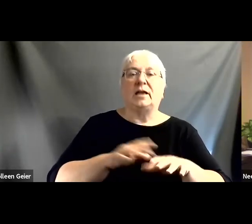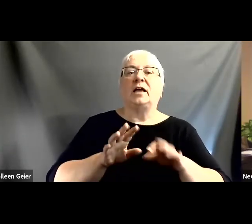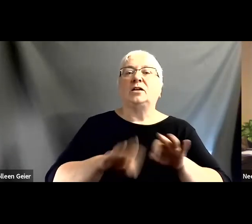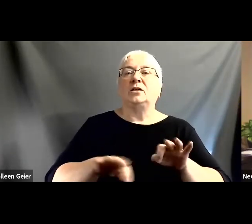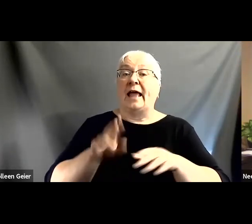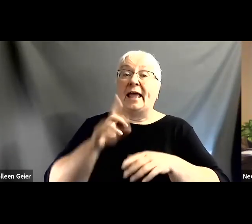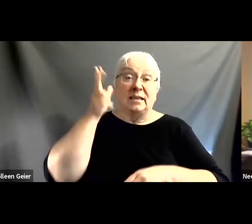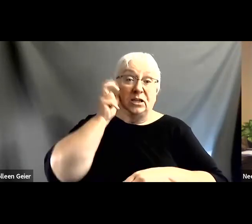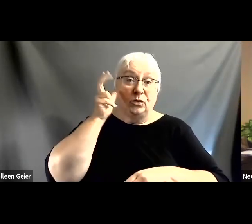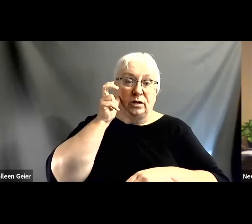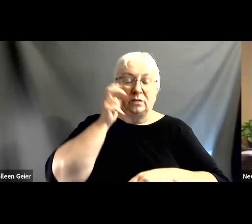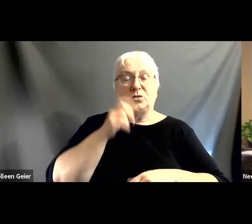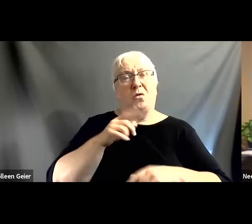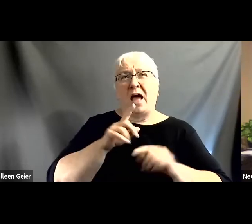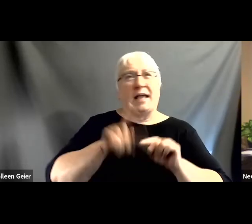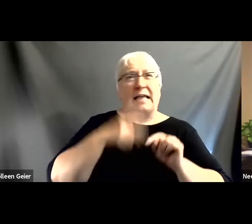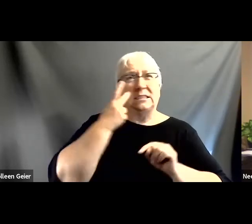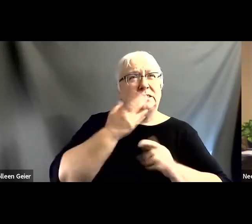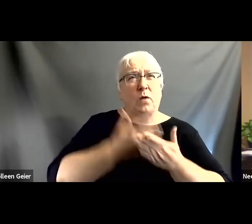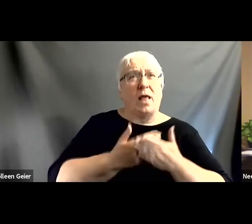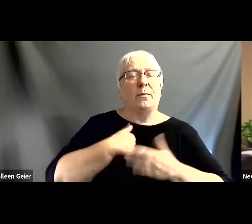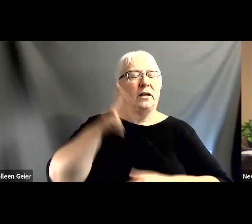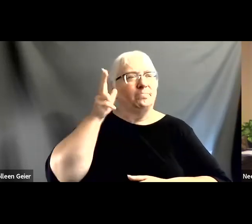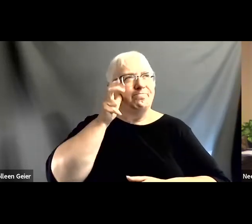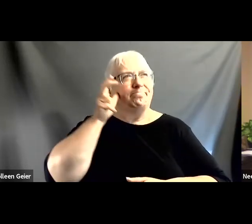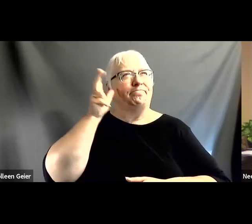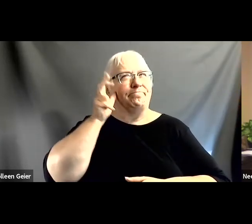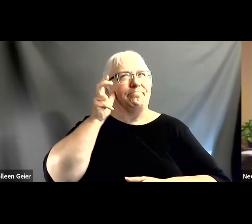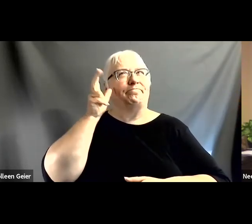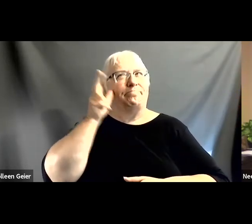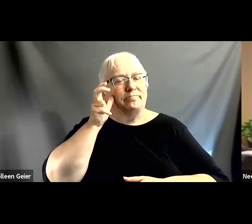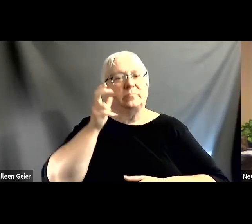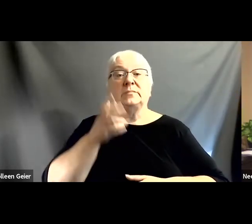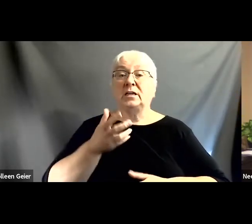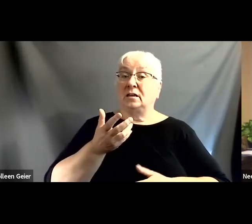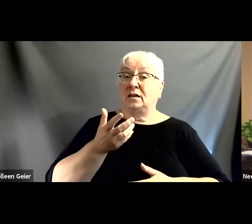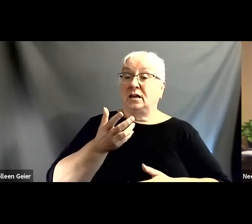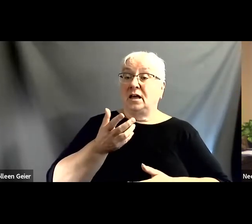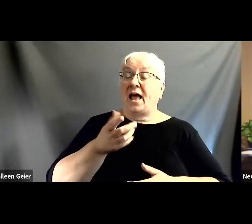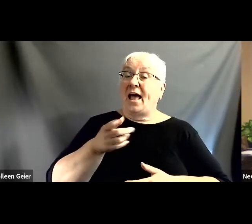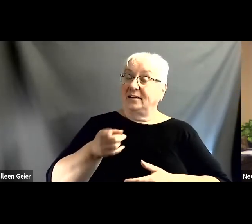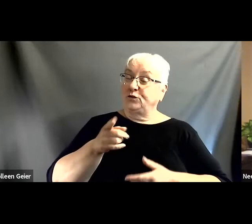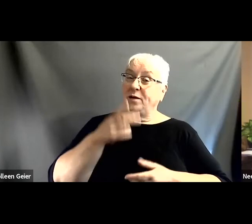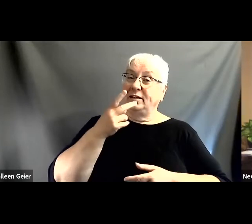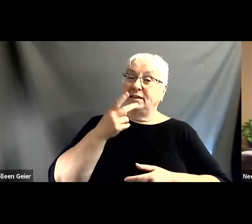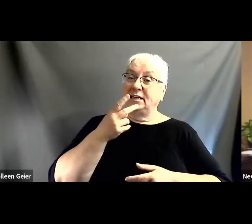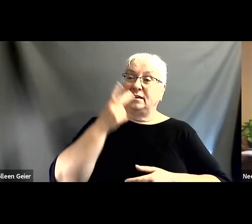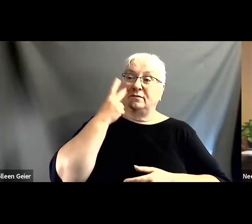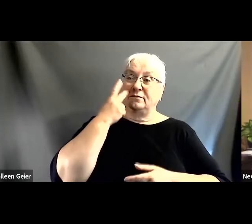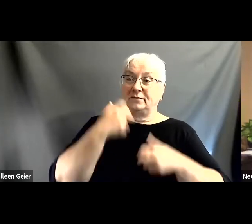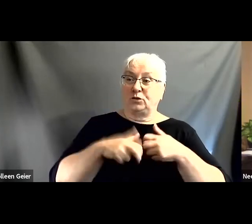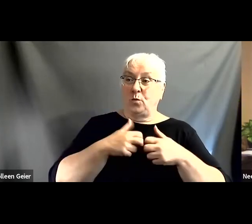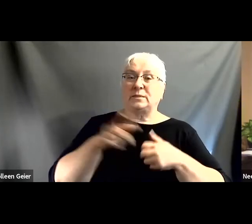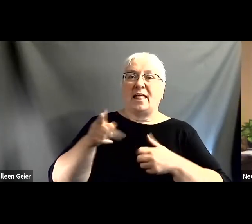tool. And therefore you'll find there are a lot of visually impaired that sing extremely beautiful because of